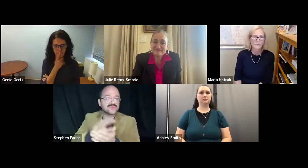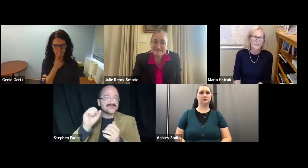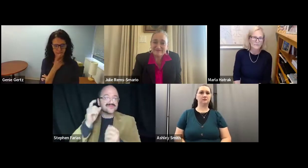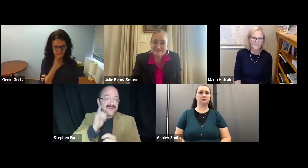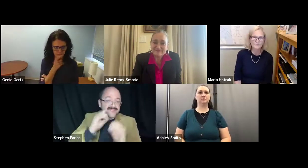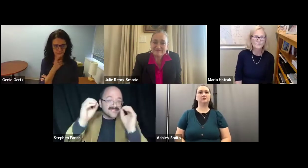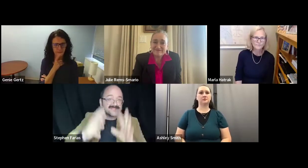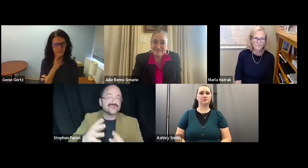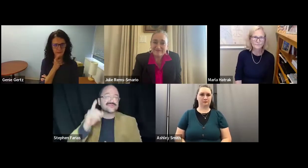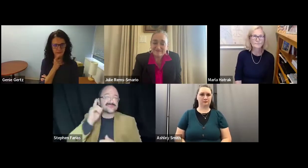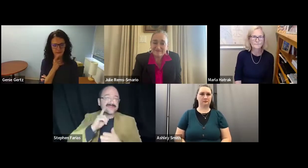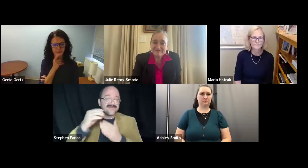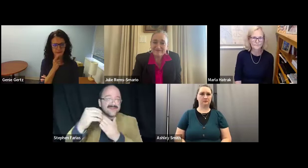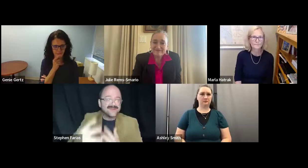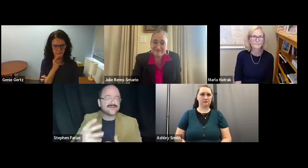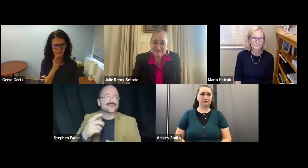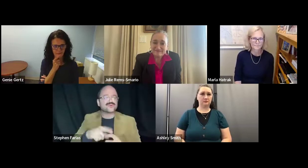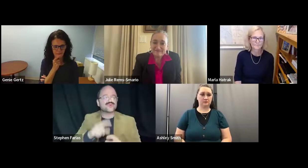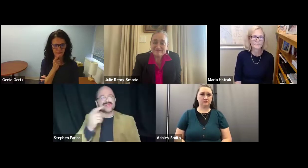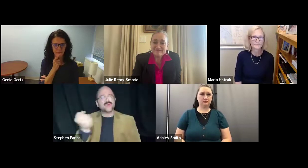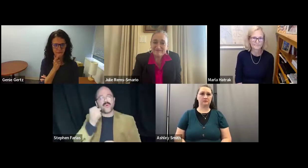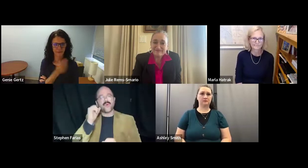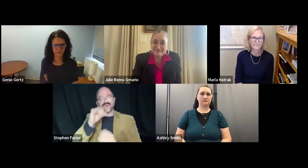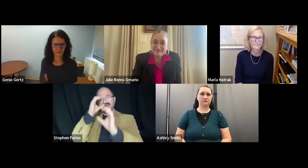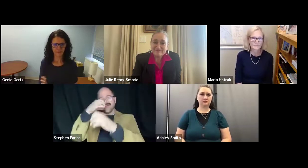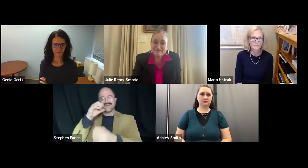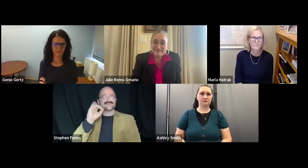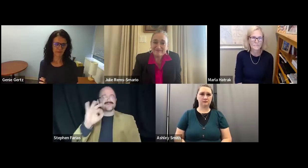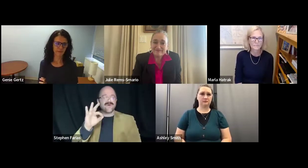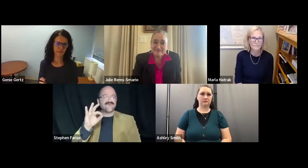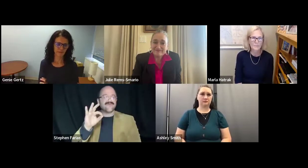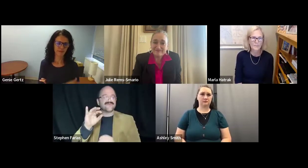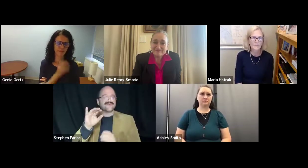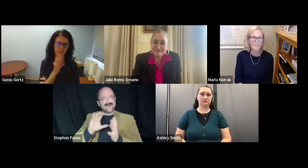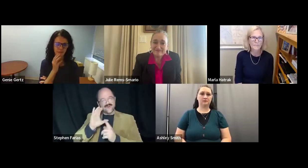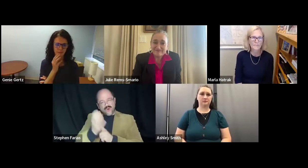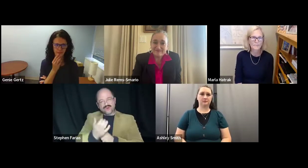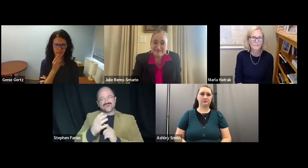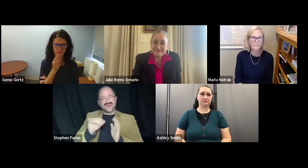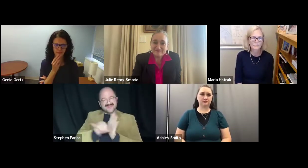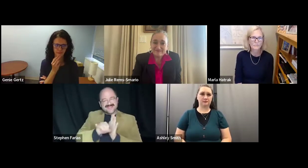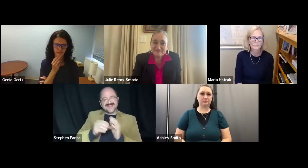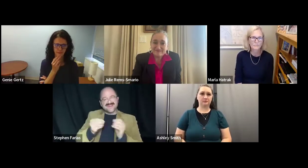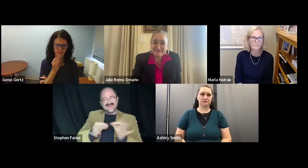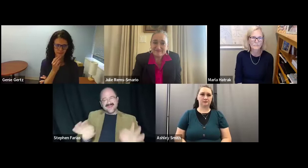you to seek that collaborative approach. When your child is at a school with a deaf teacher, the deaf educator, come at it from a lens